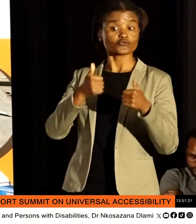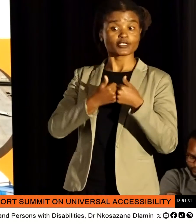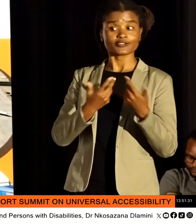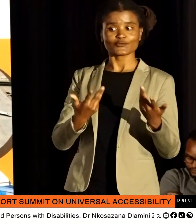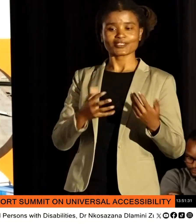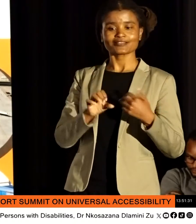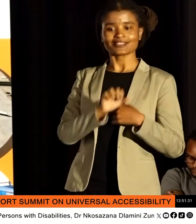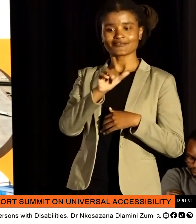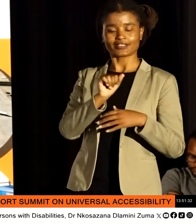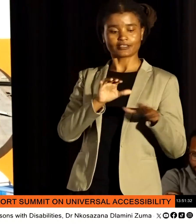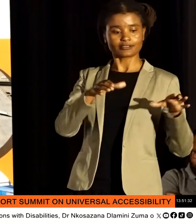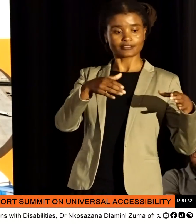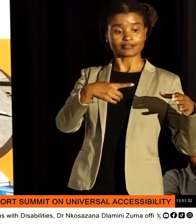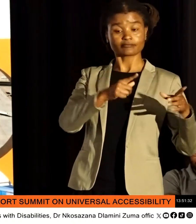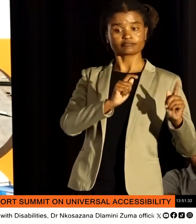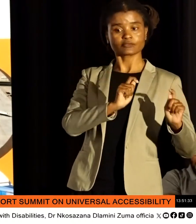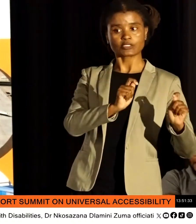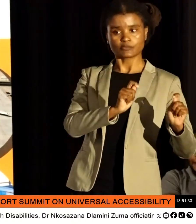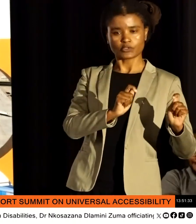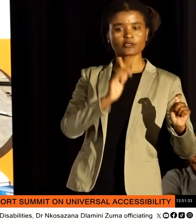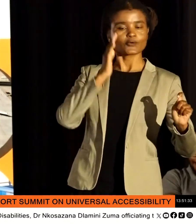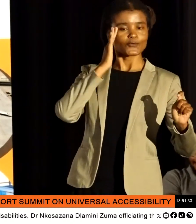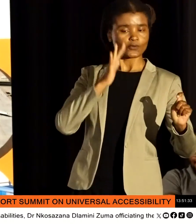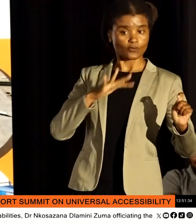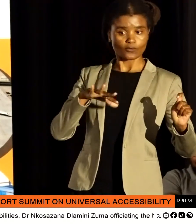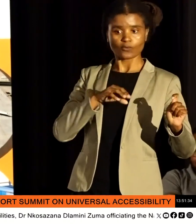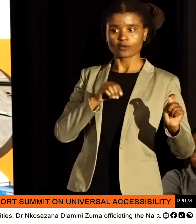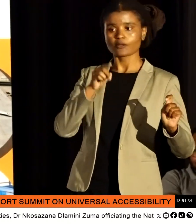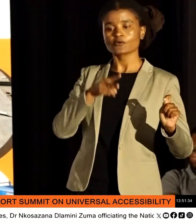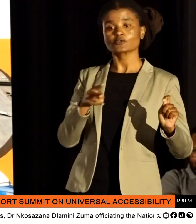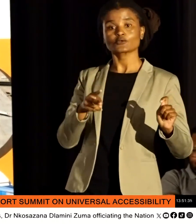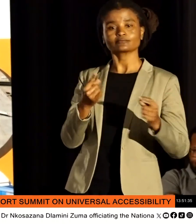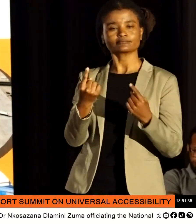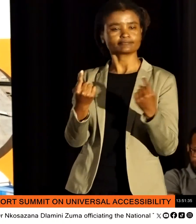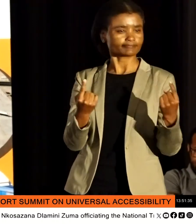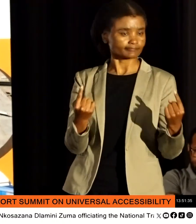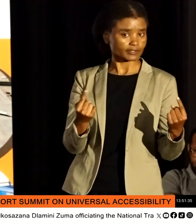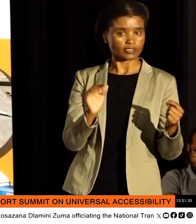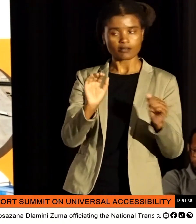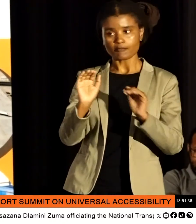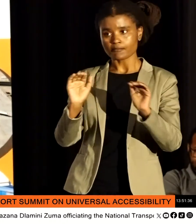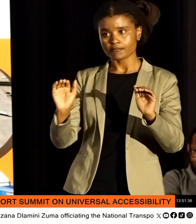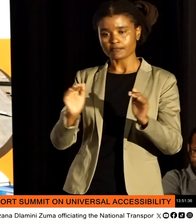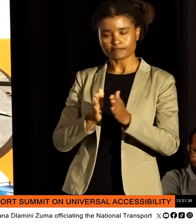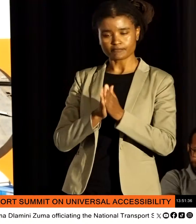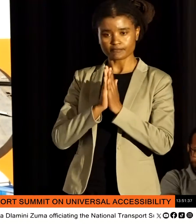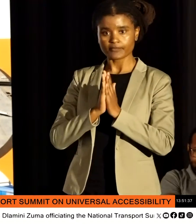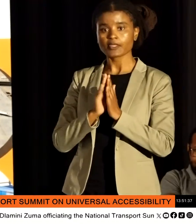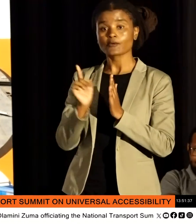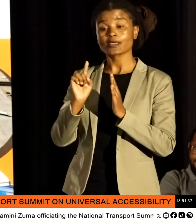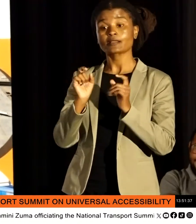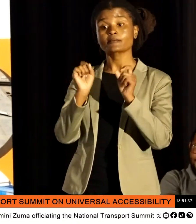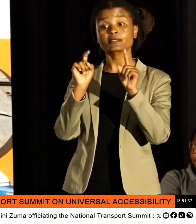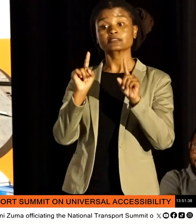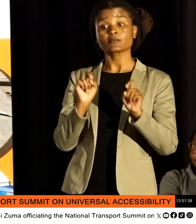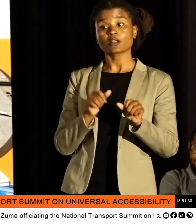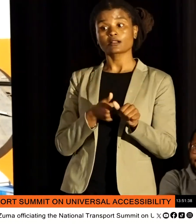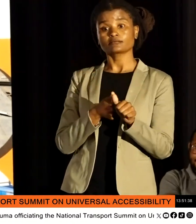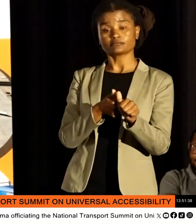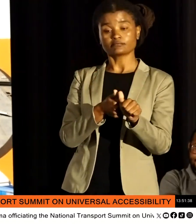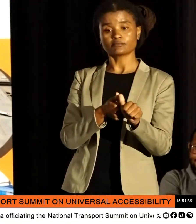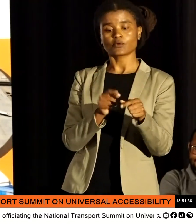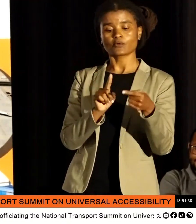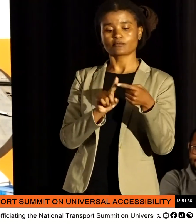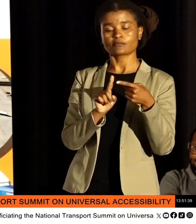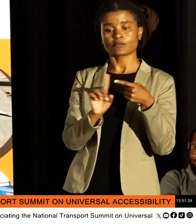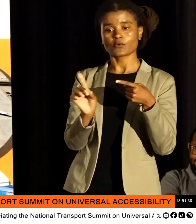our discussions within the commissions, we urge each delegate to embrace the following principles. First, recognize